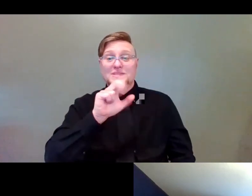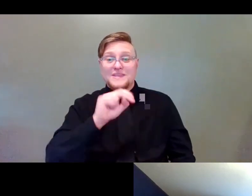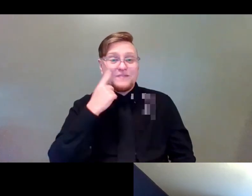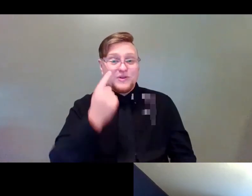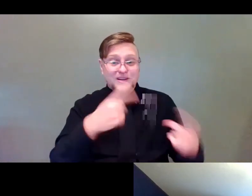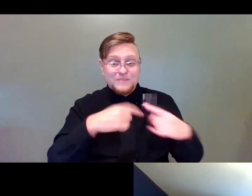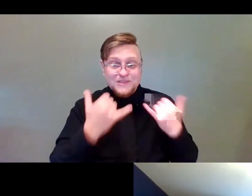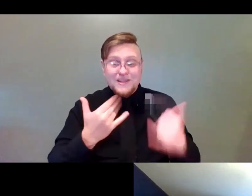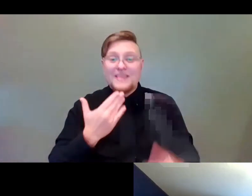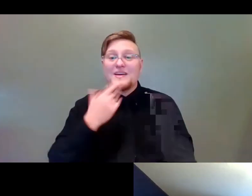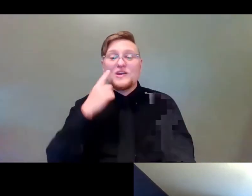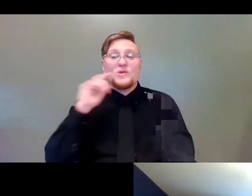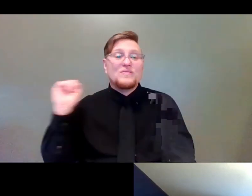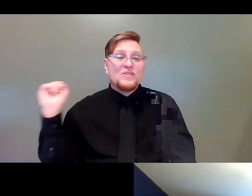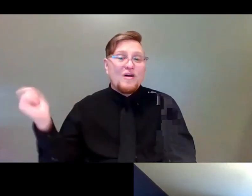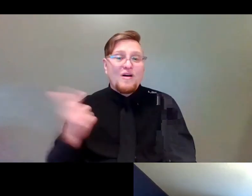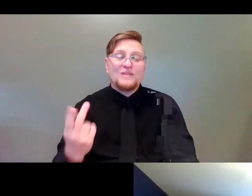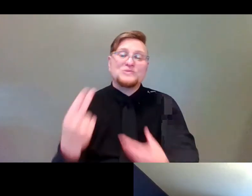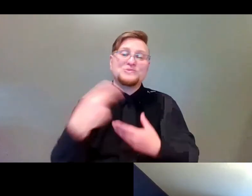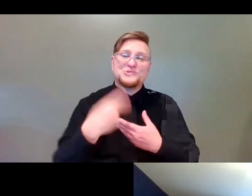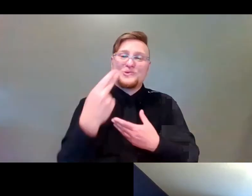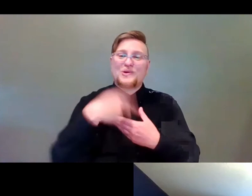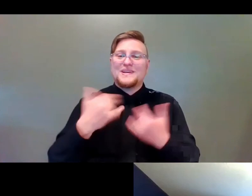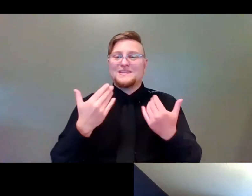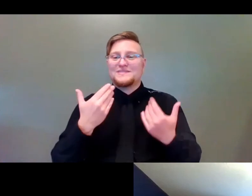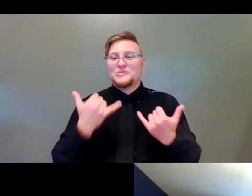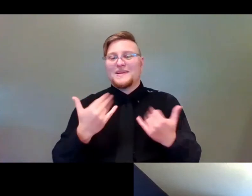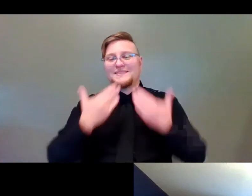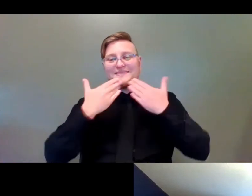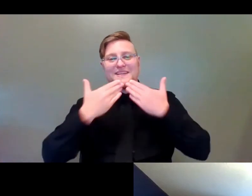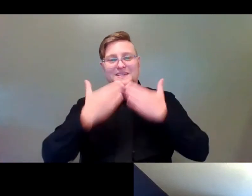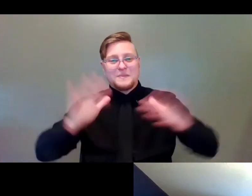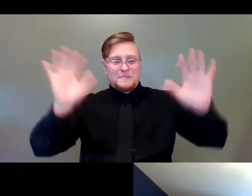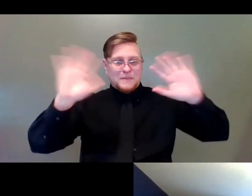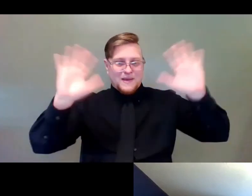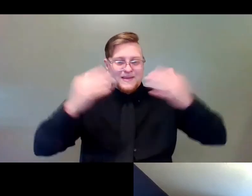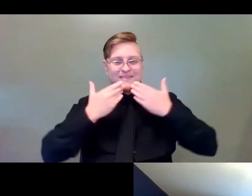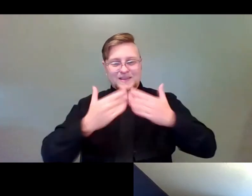attending. Okay, take care. Thank you, Susan. Bye-bye, everybody. Thank you. Thank you.